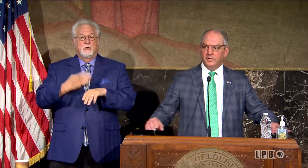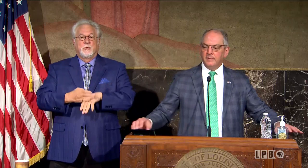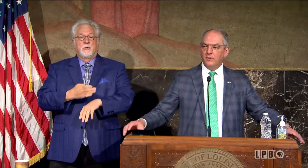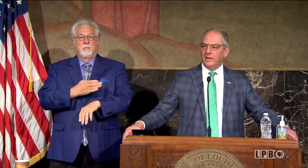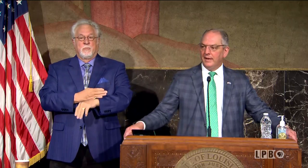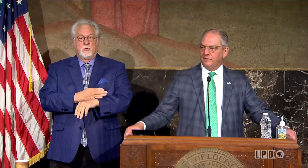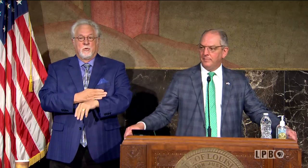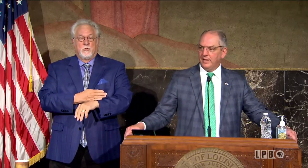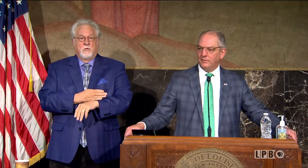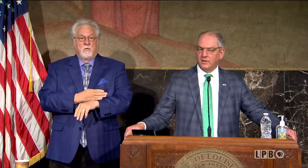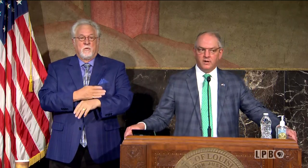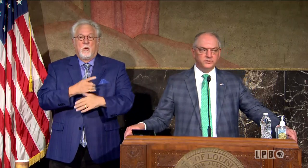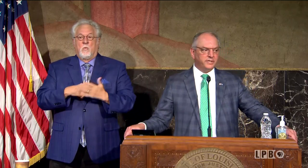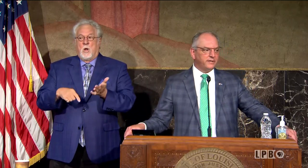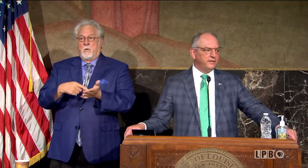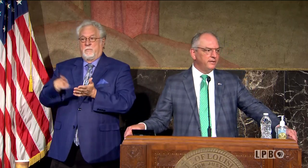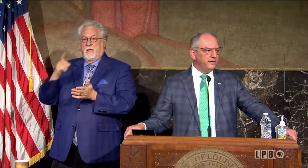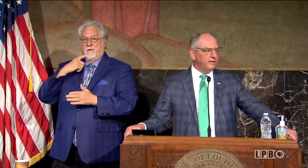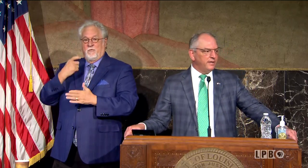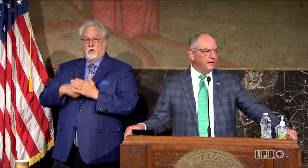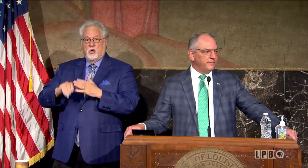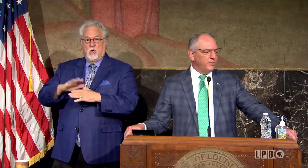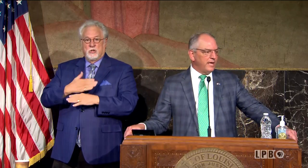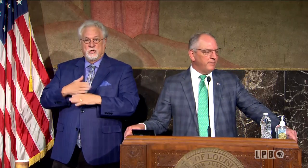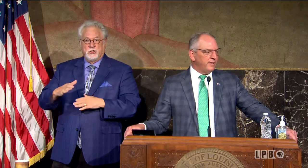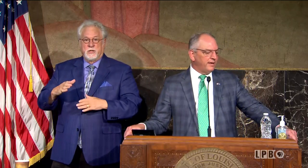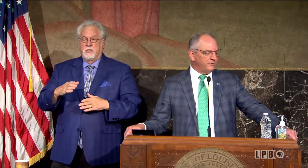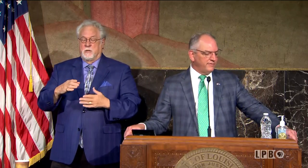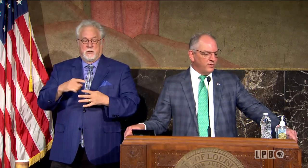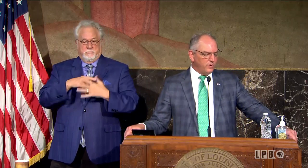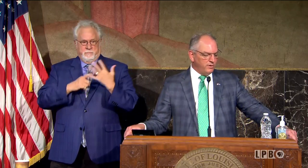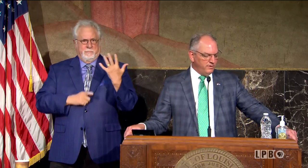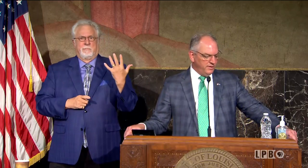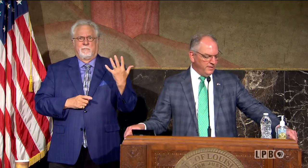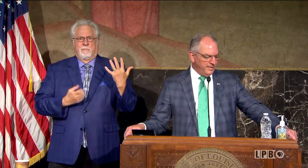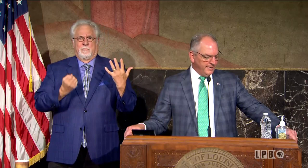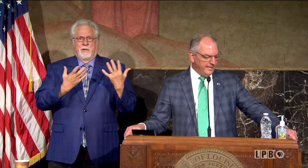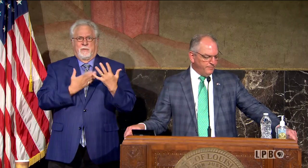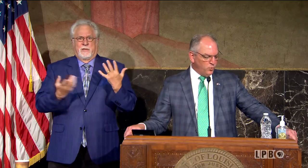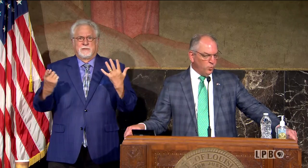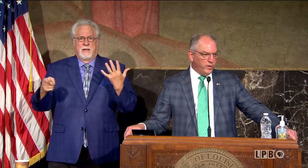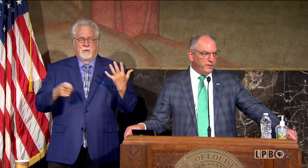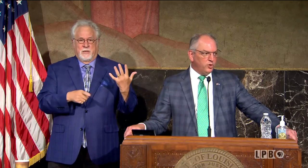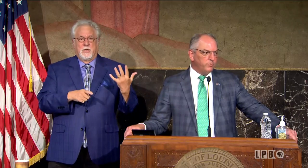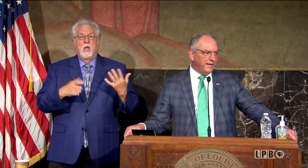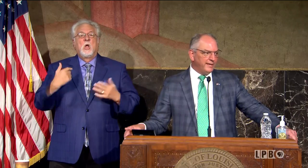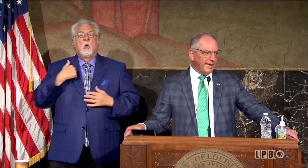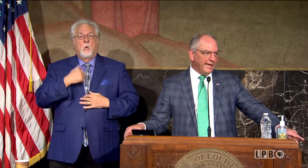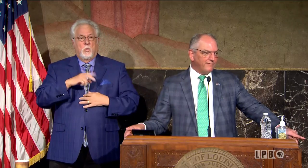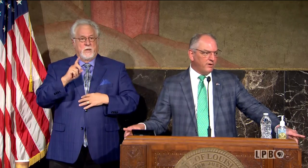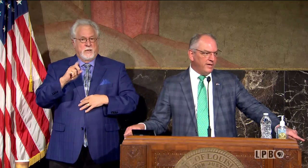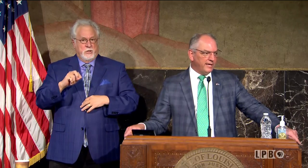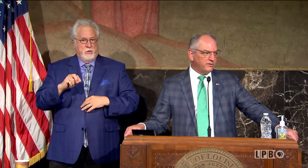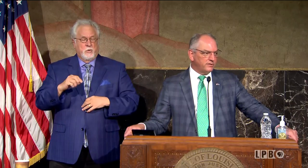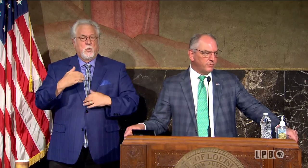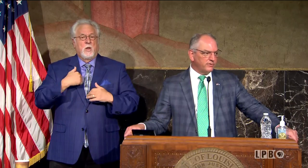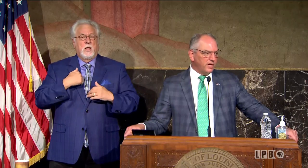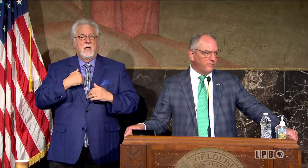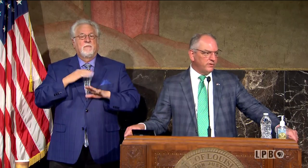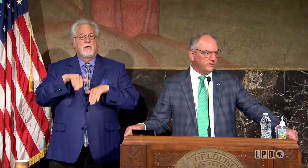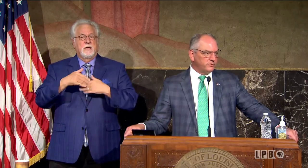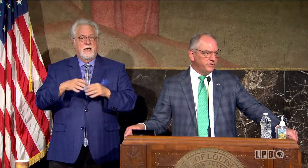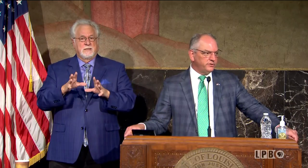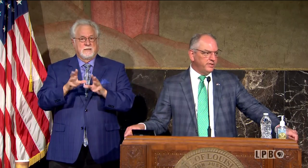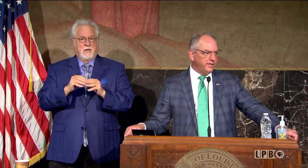the amount we have to pay on the cost share. You name it, a lot of stuff going on. We do plan to have our next